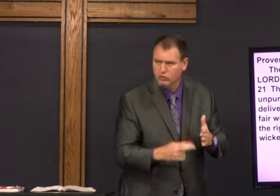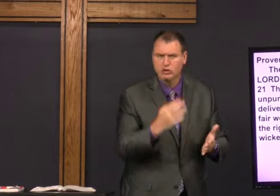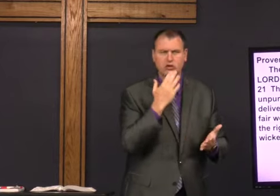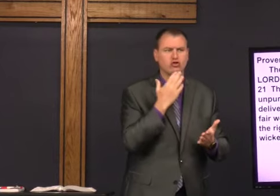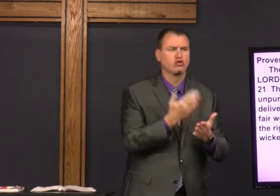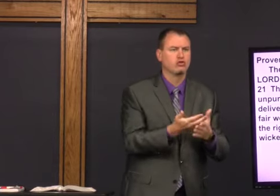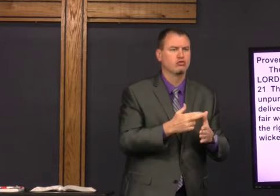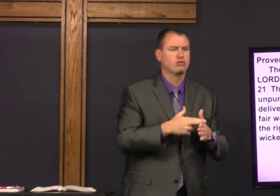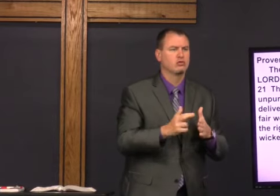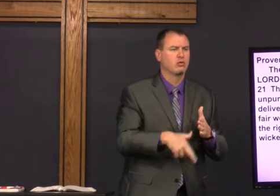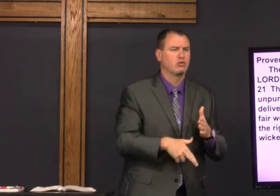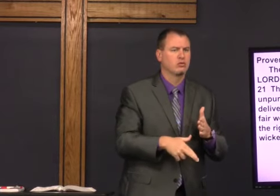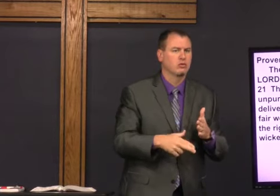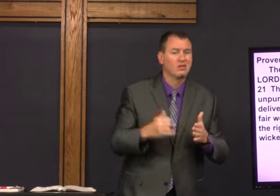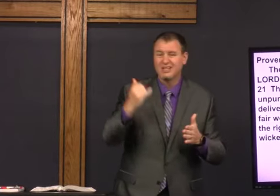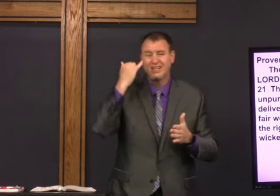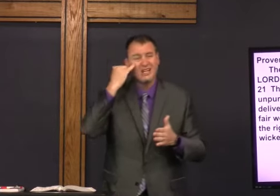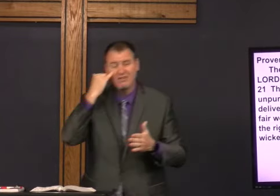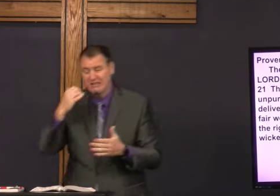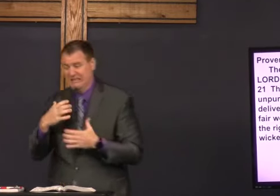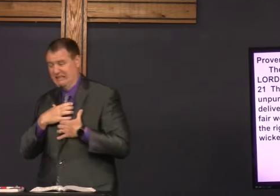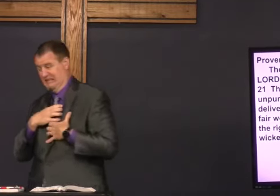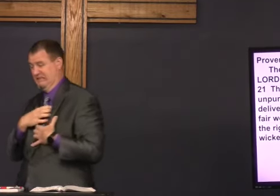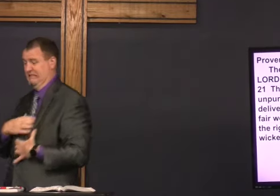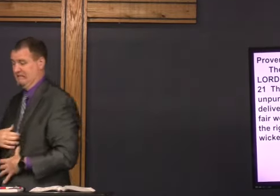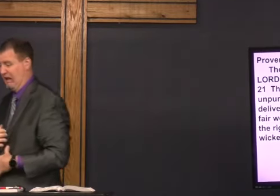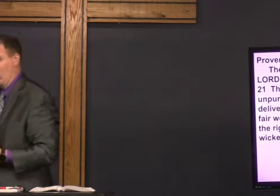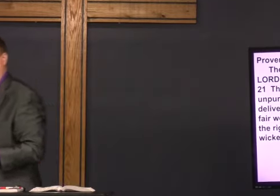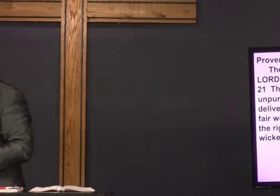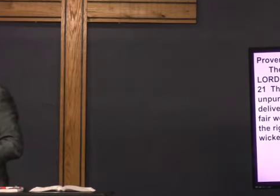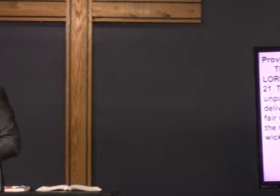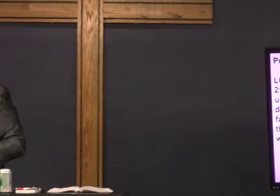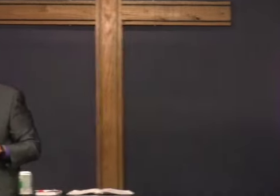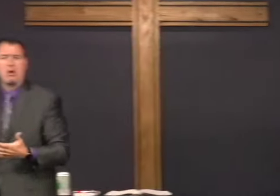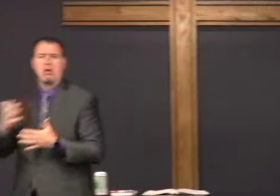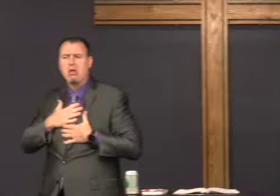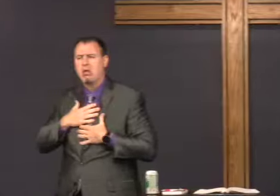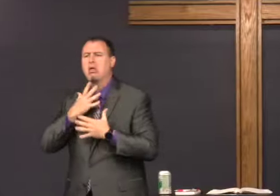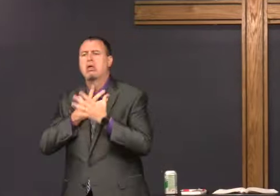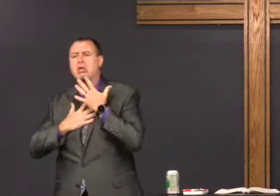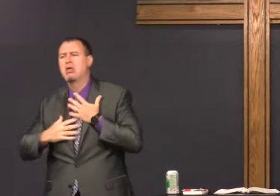that is the result, that will be a good result for those who desire